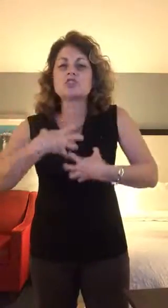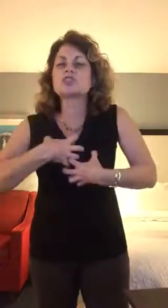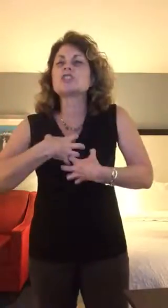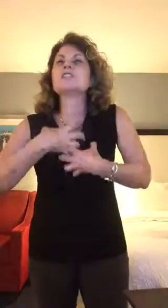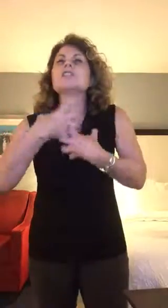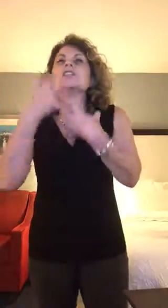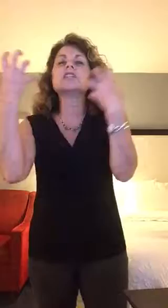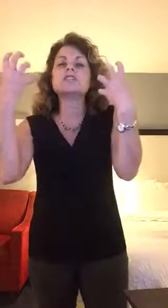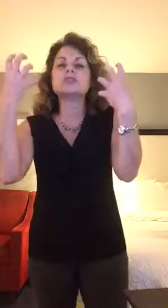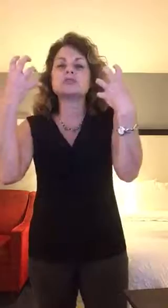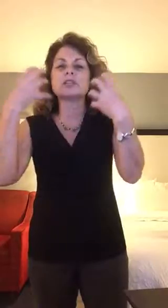just angry.